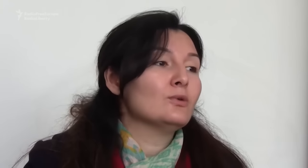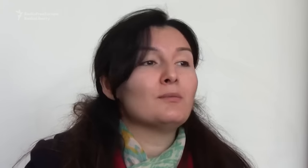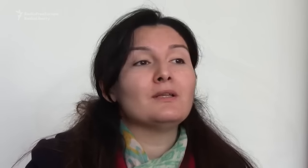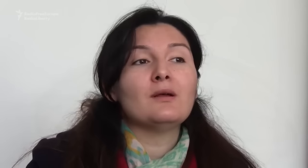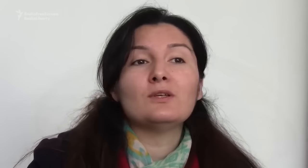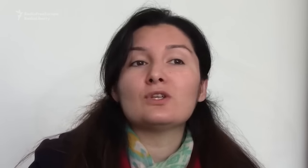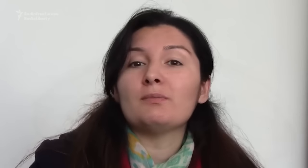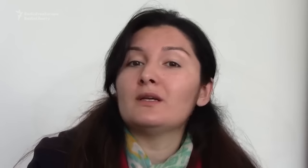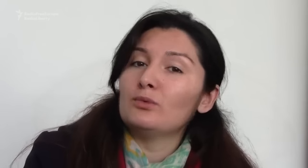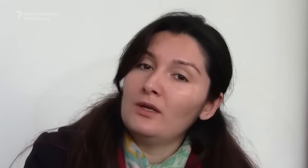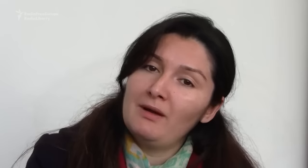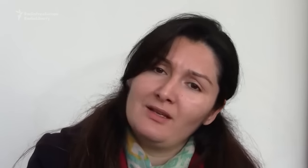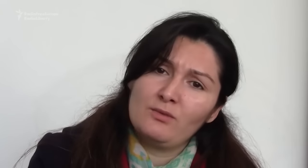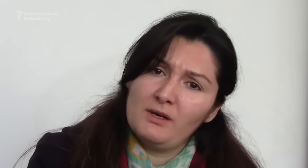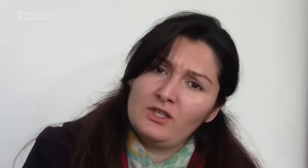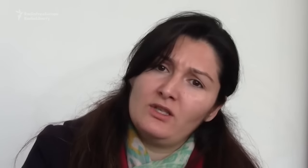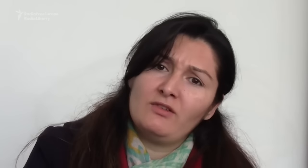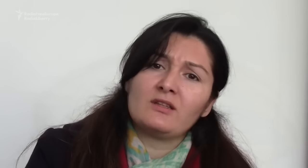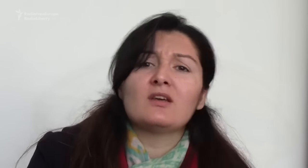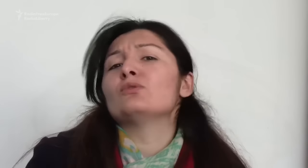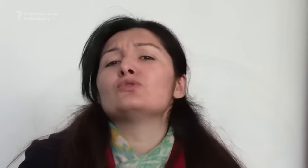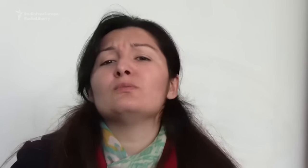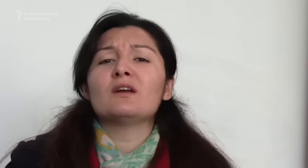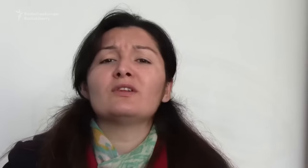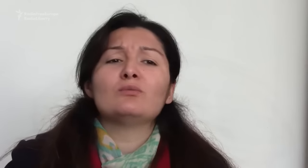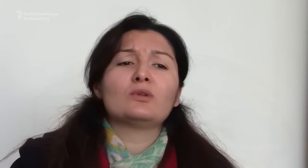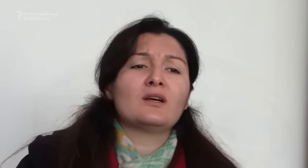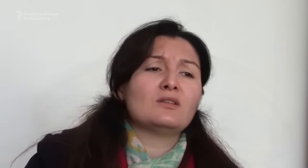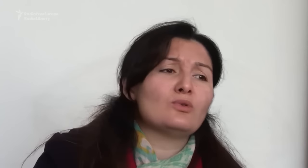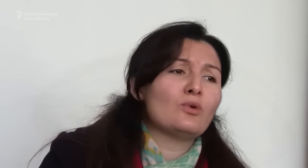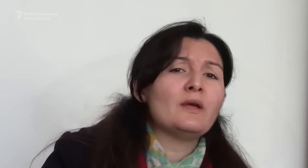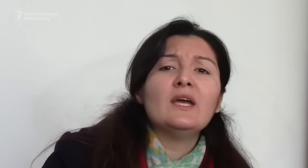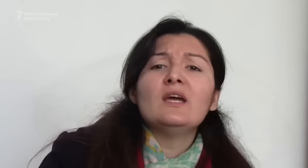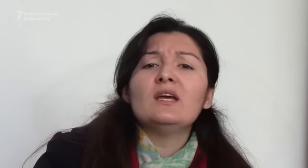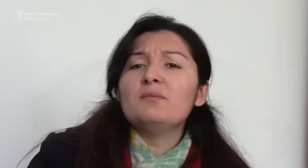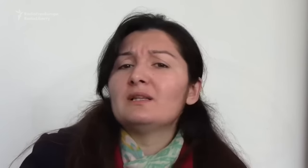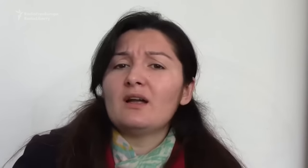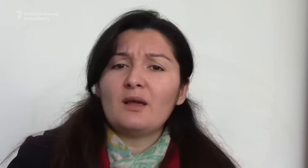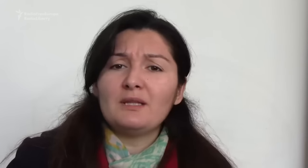In my own experience growing up, I saw how my parents suffered every time they approached someone with some issue.